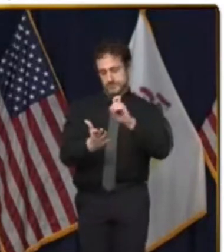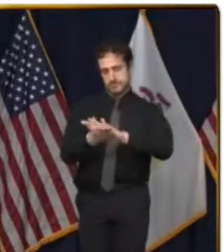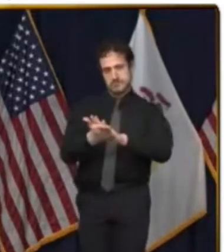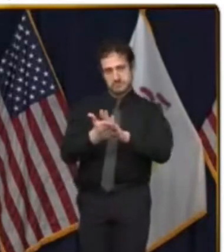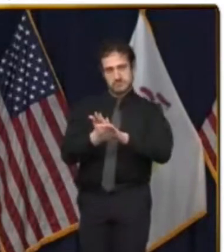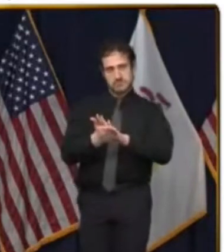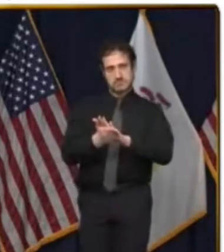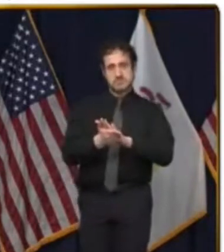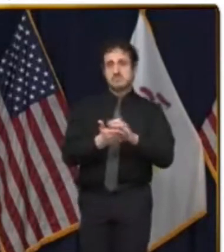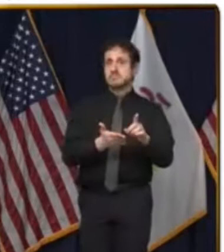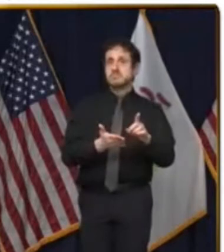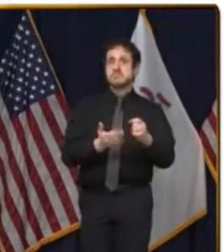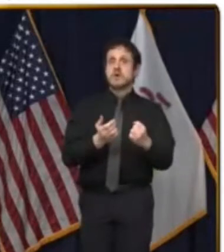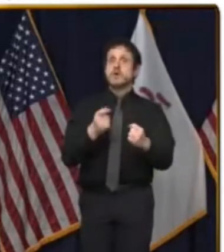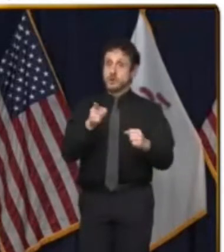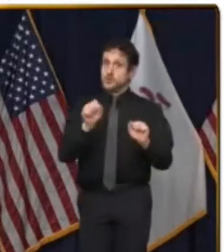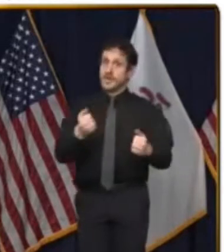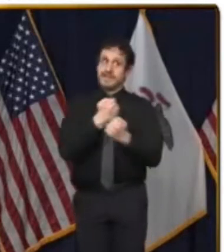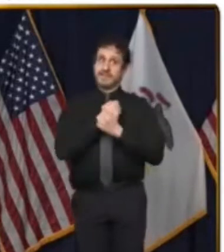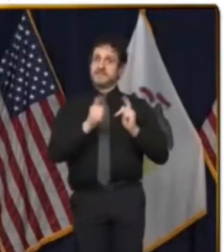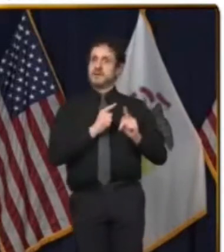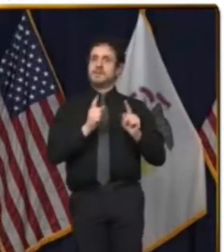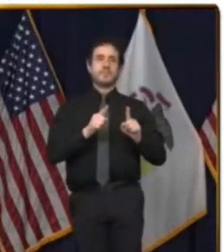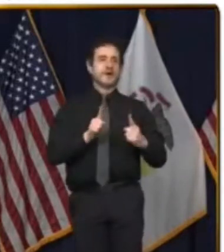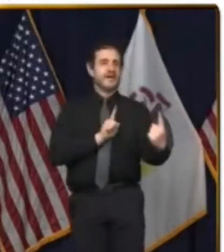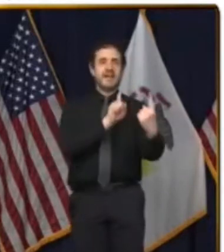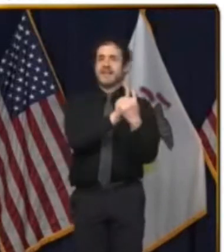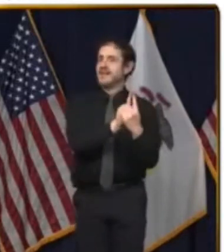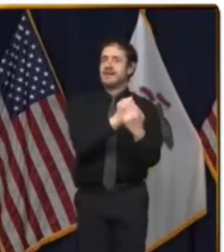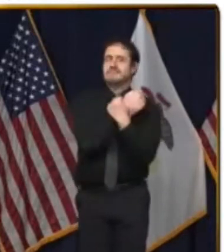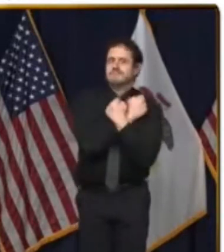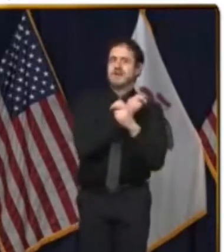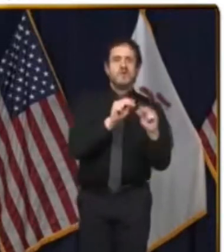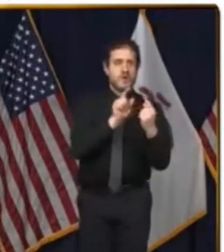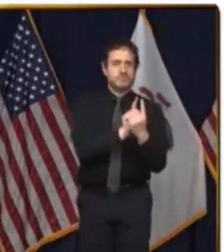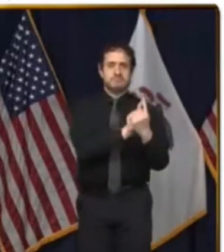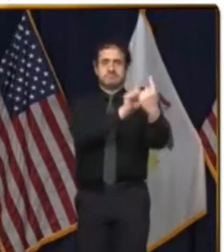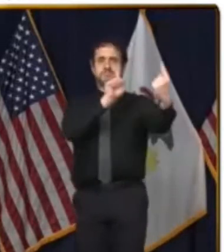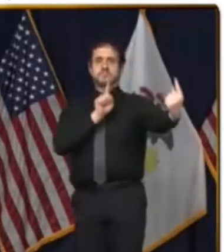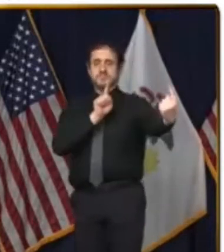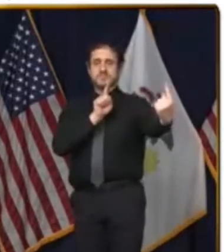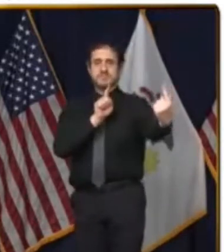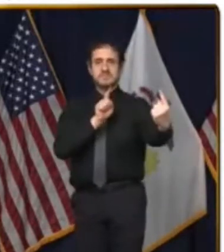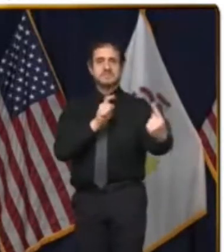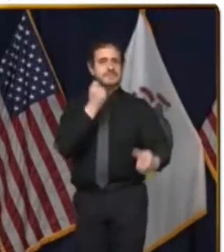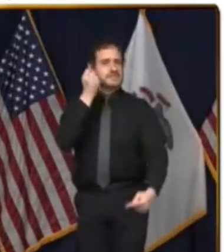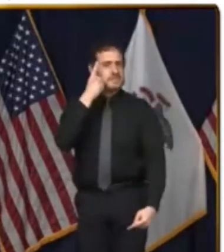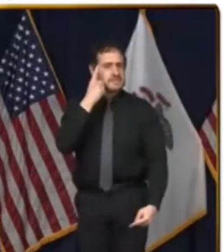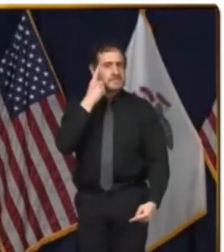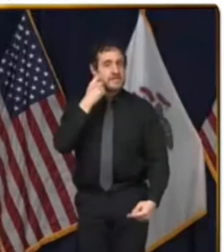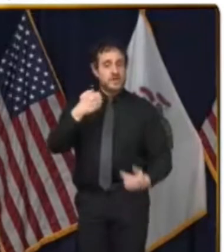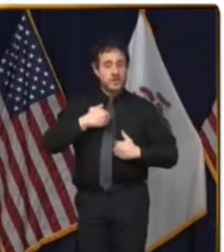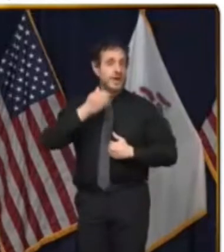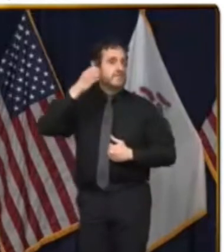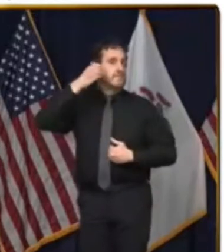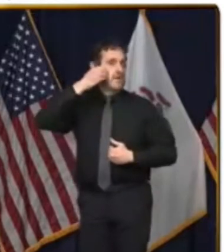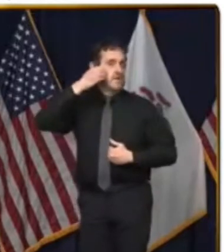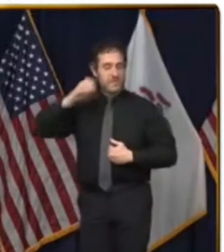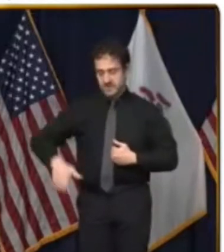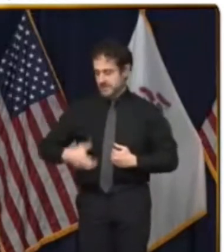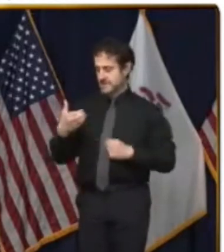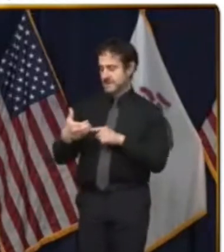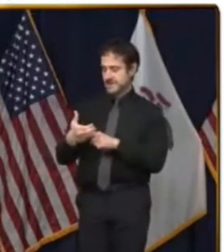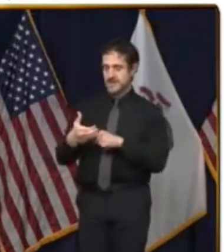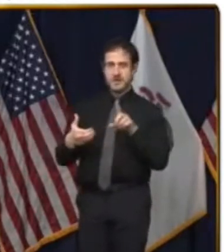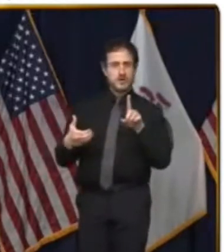distance. You can use your telephone to Duo or